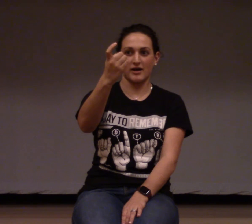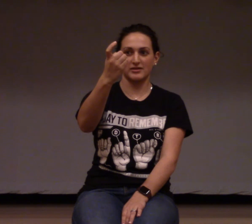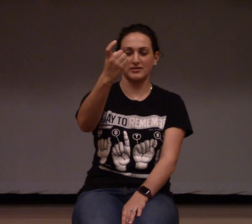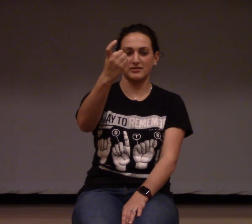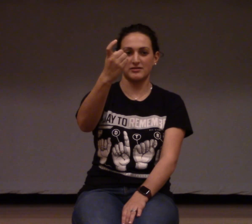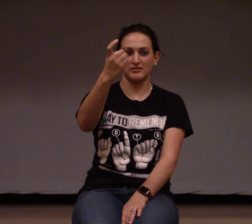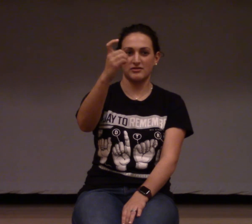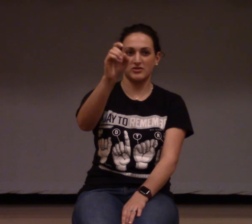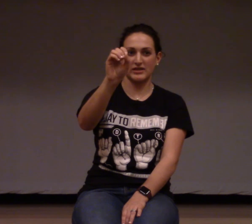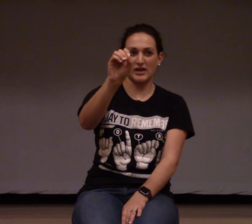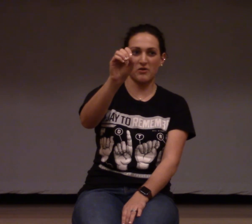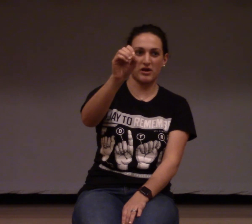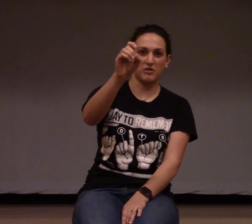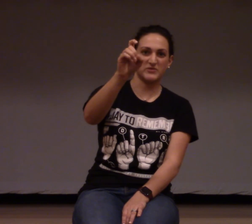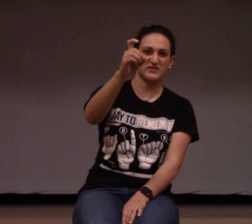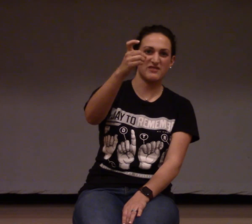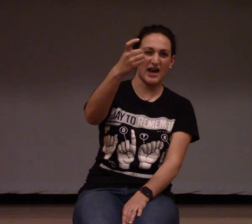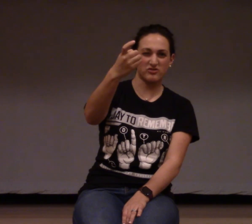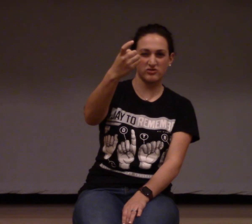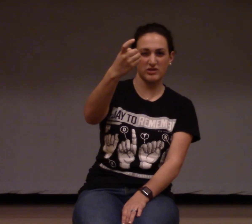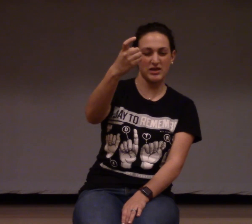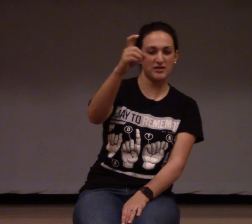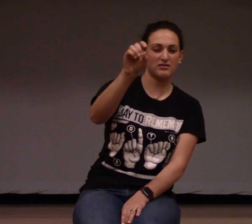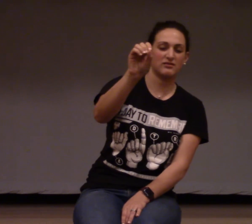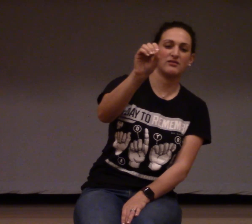Ox. So that's how it comes naturally.